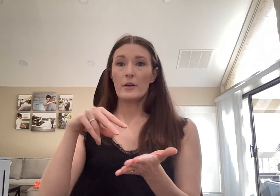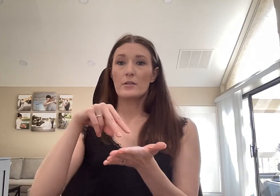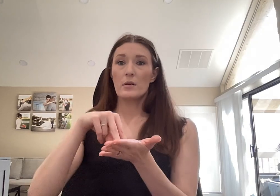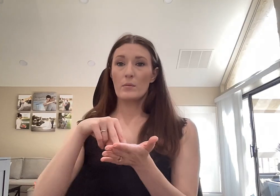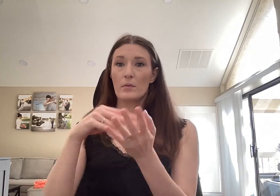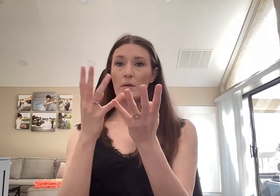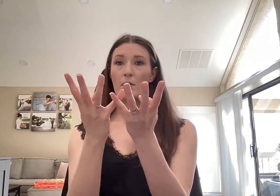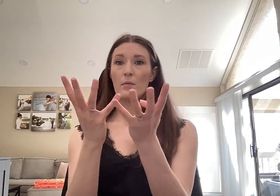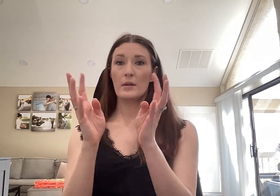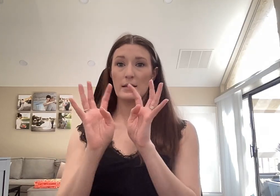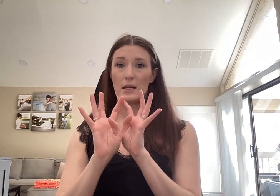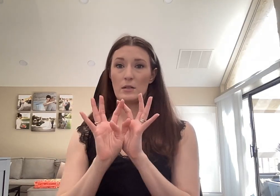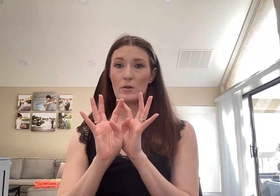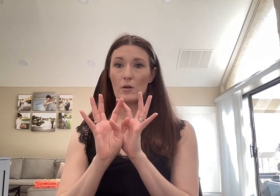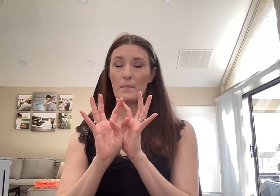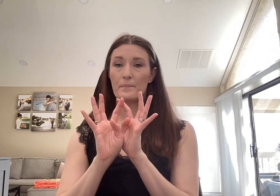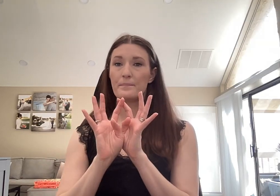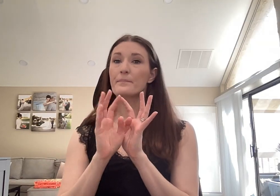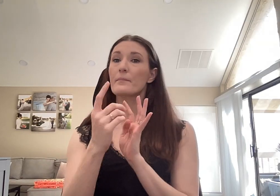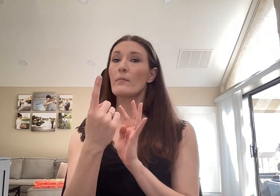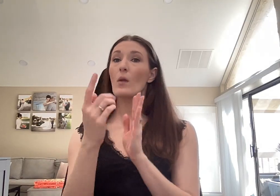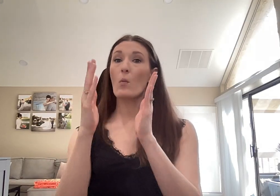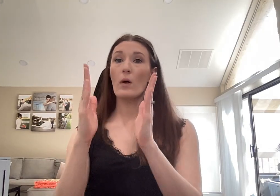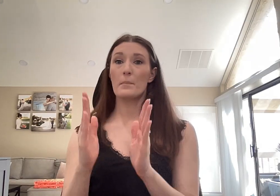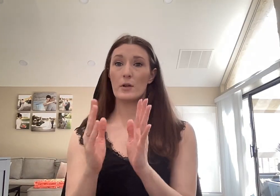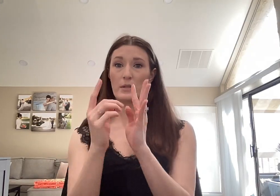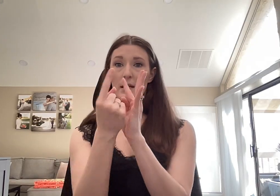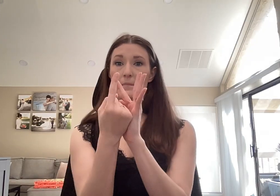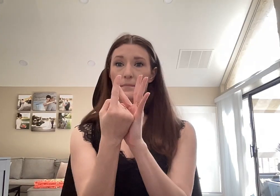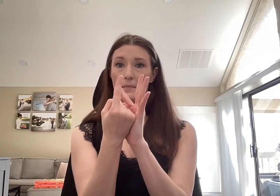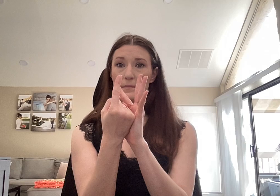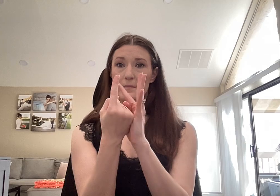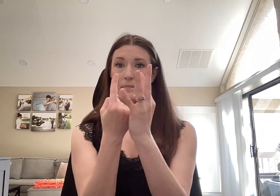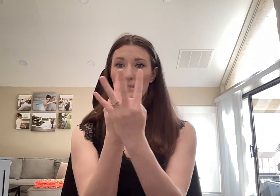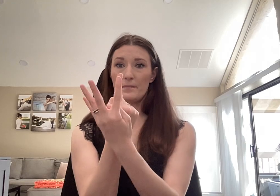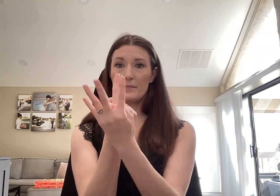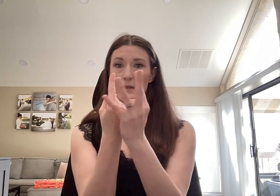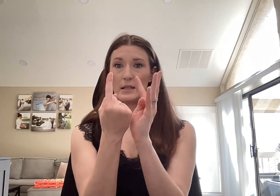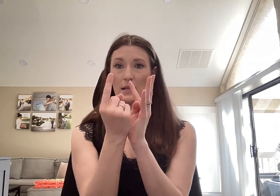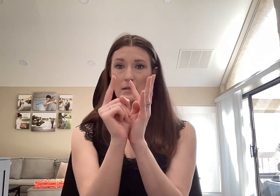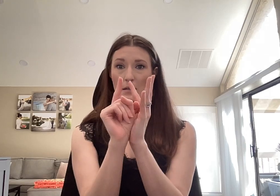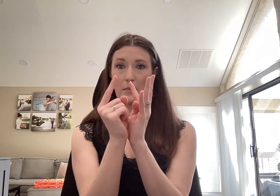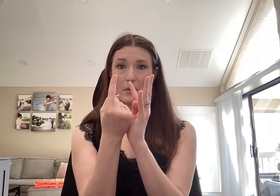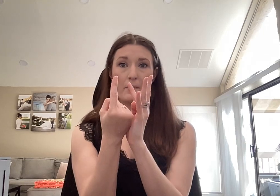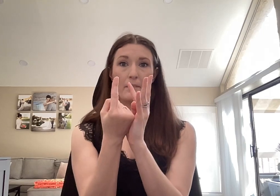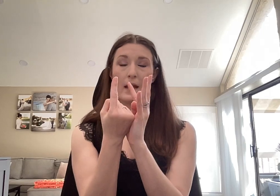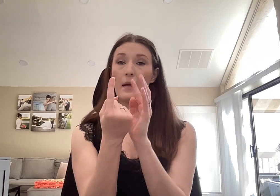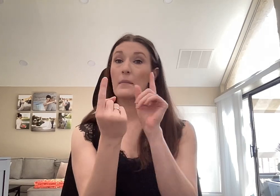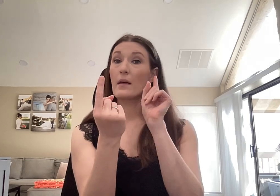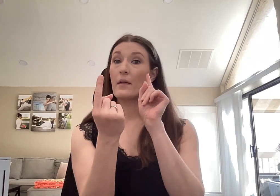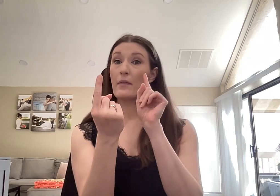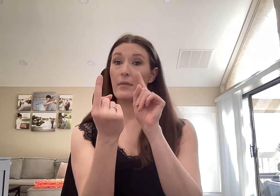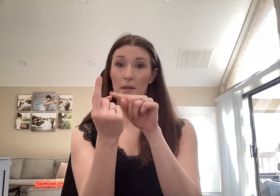players are going to stand in a circle. One person stands in the middle. Okay. This